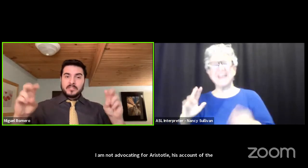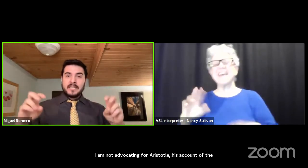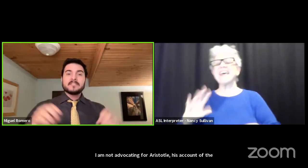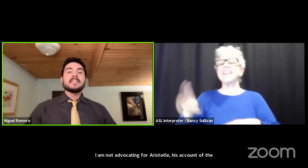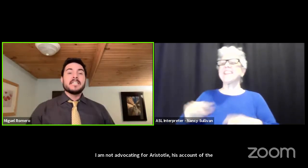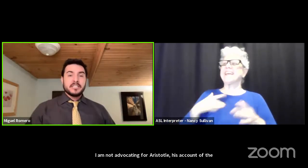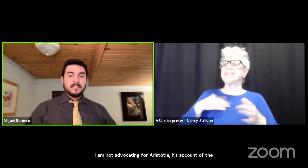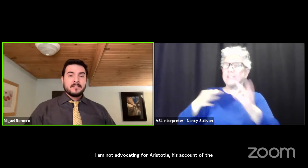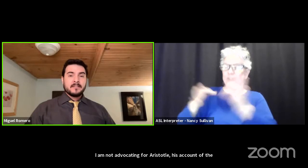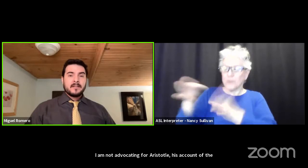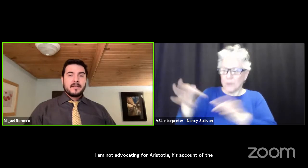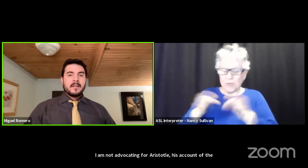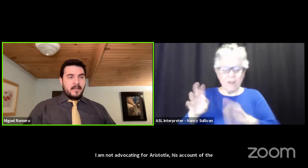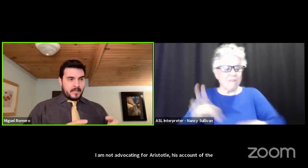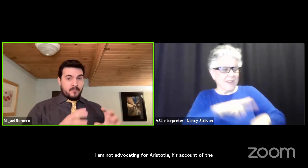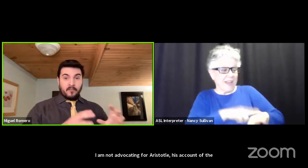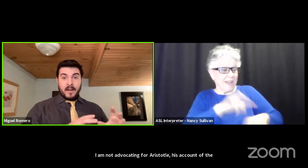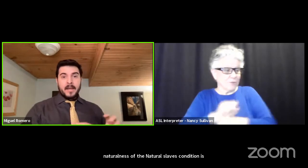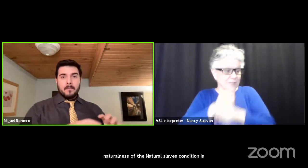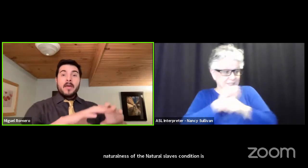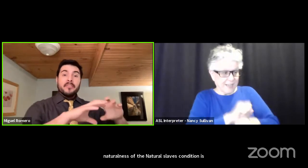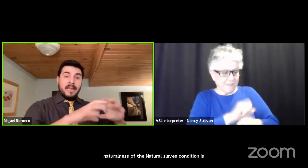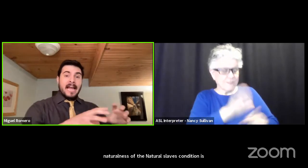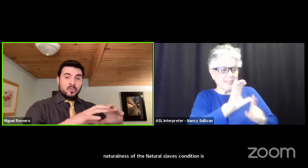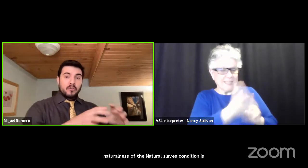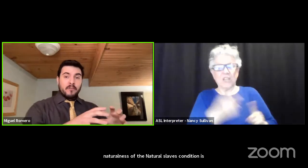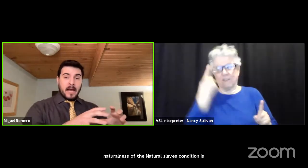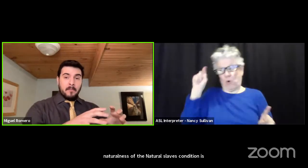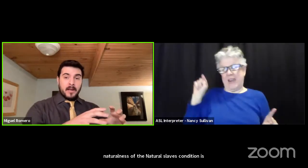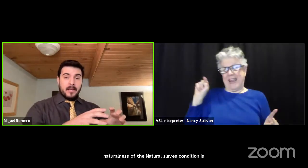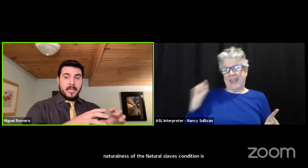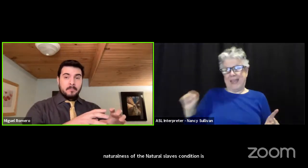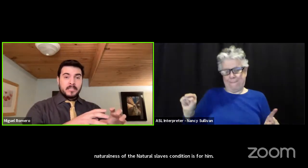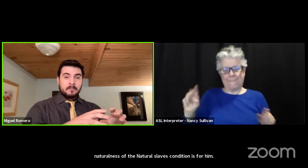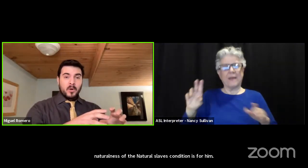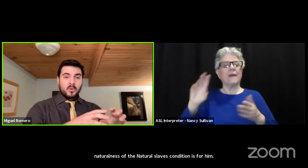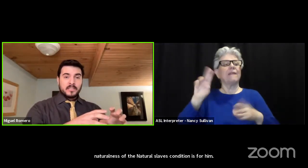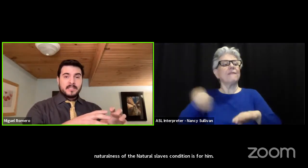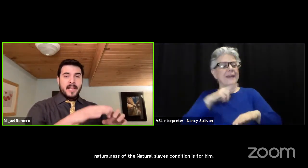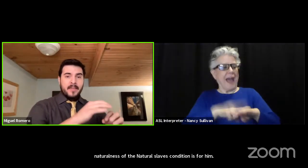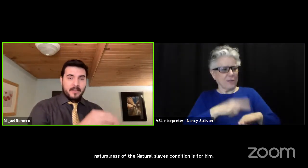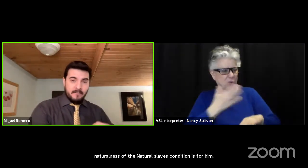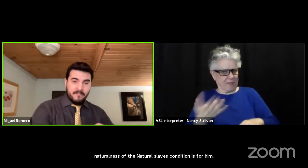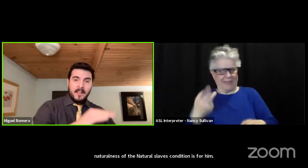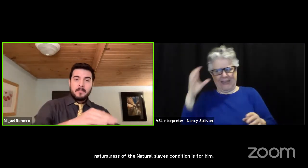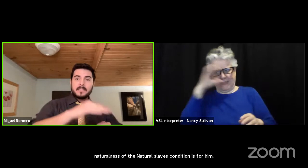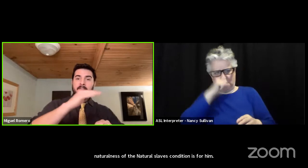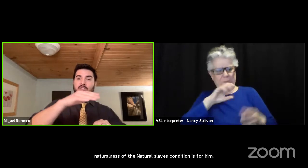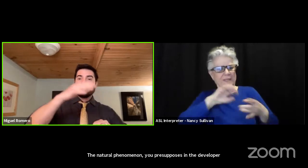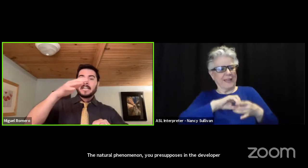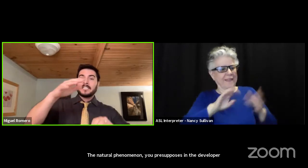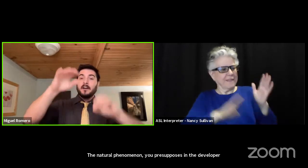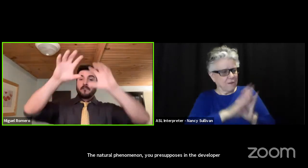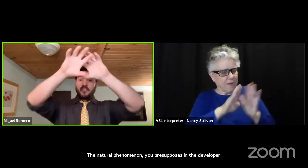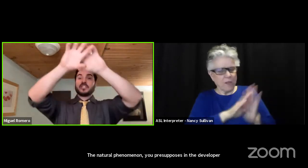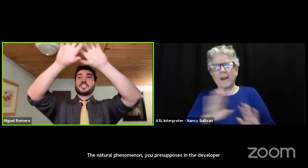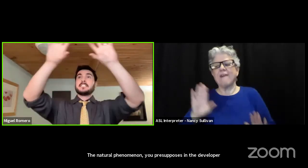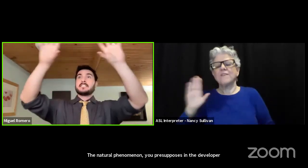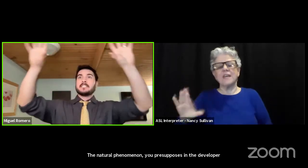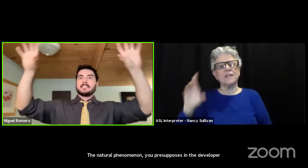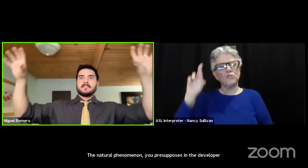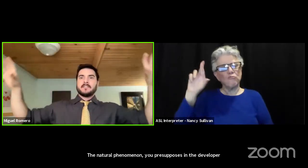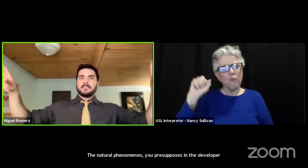the natural slave's condition is, for him, the natural phenomena he presupposes in the development of his rationale